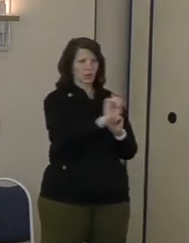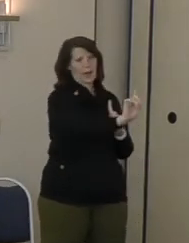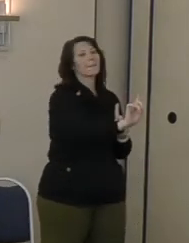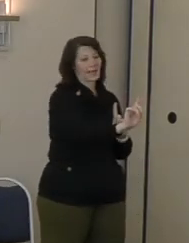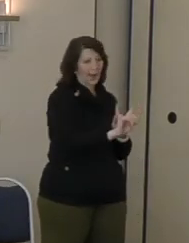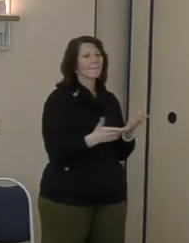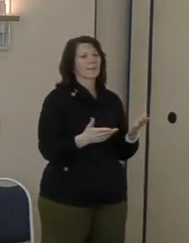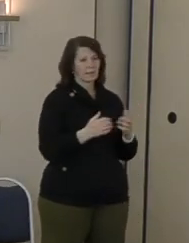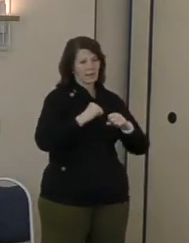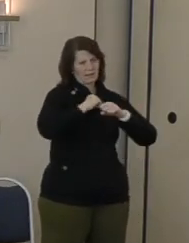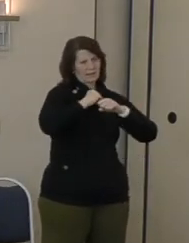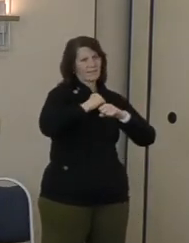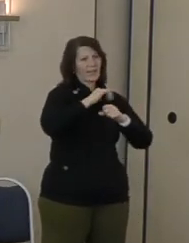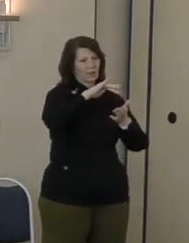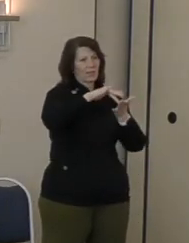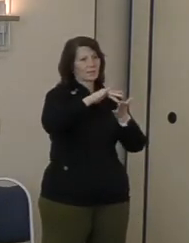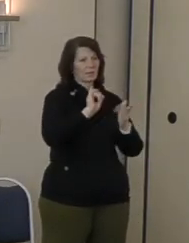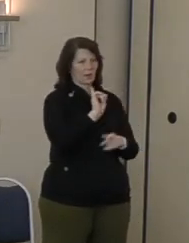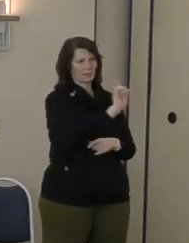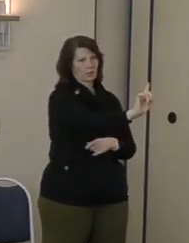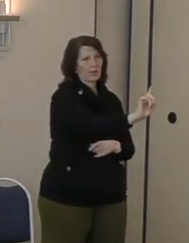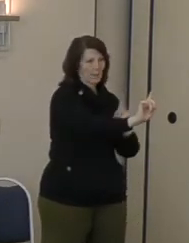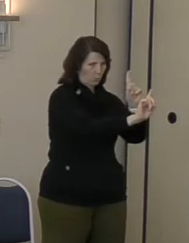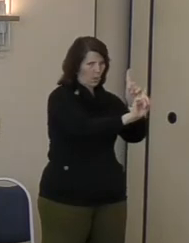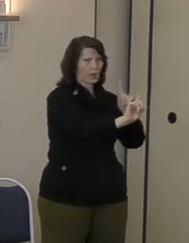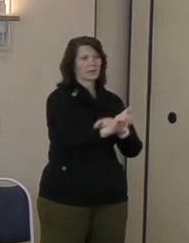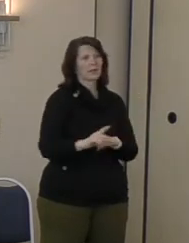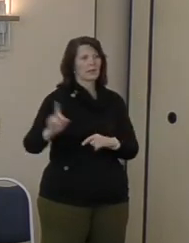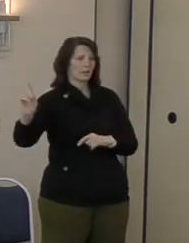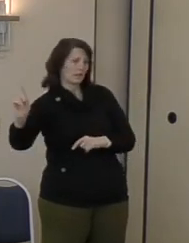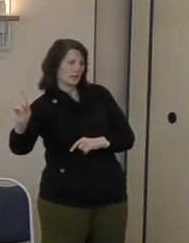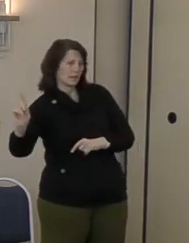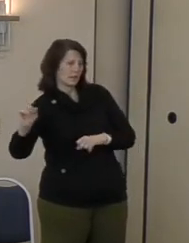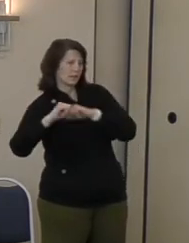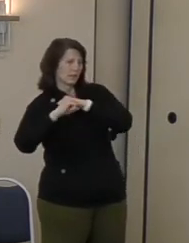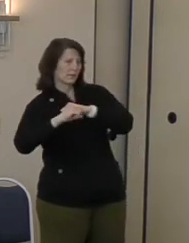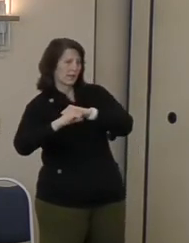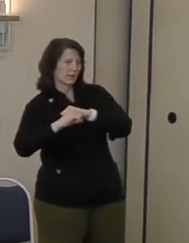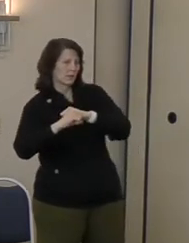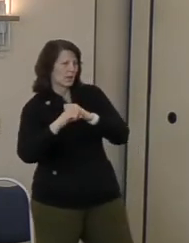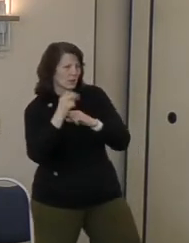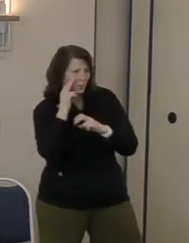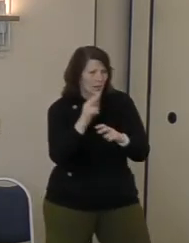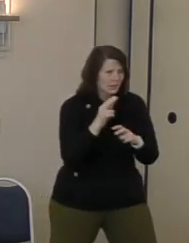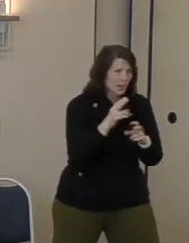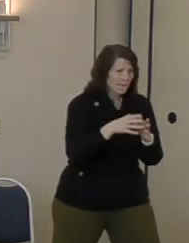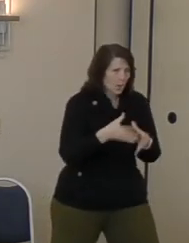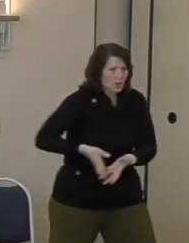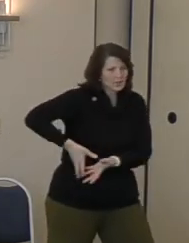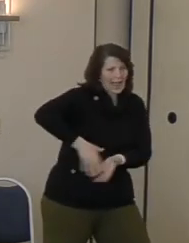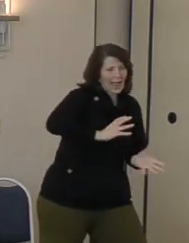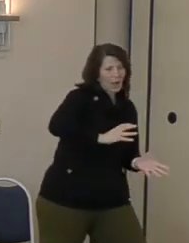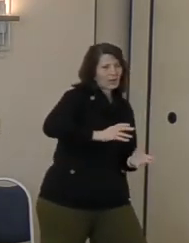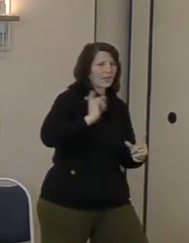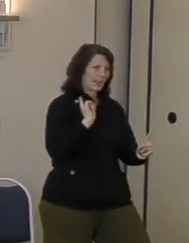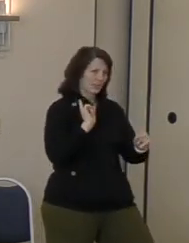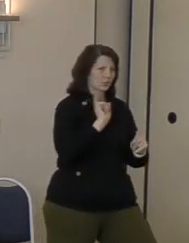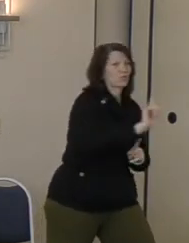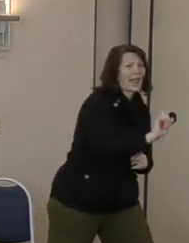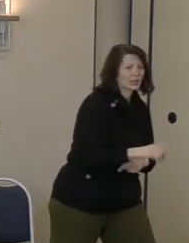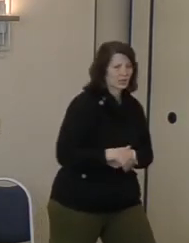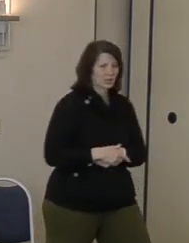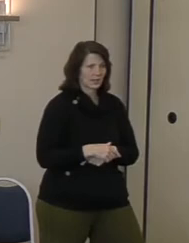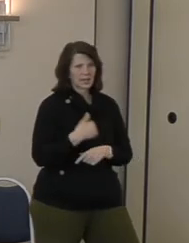right? That defender in the middle is coming straight at F1. The defender on the inside is holding until he sees both hands out, and then he's crashing in. And the defender at three has